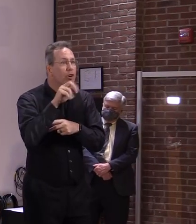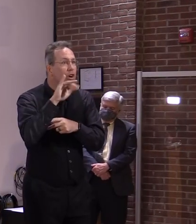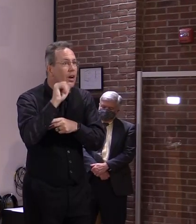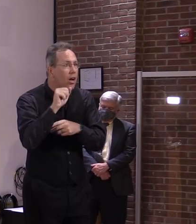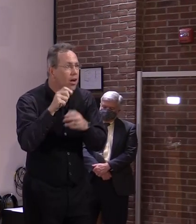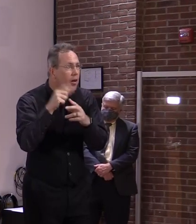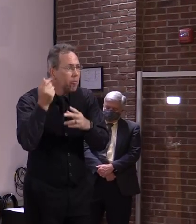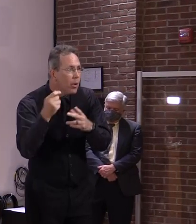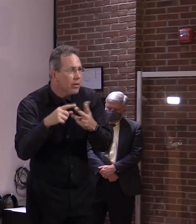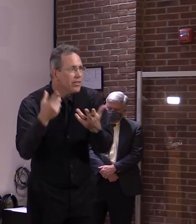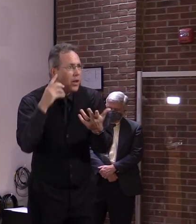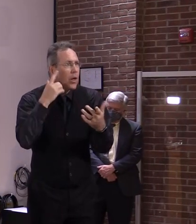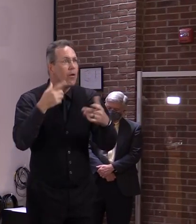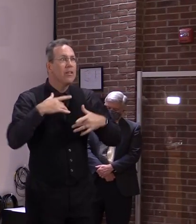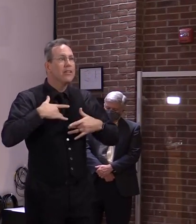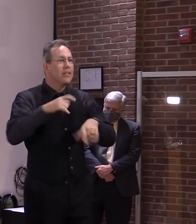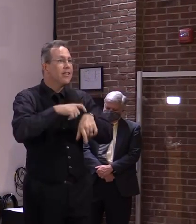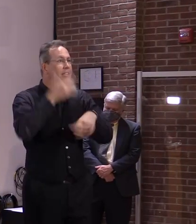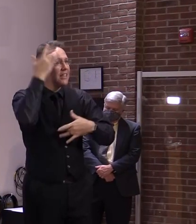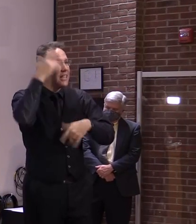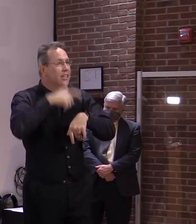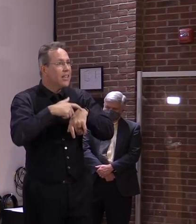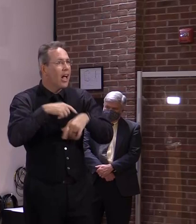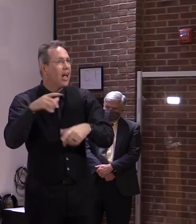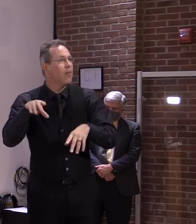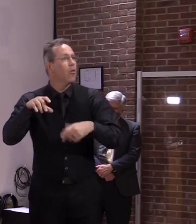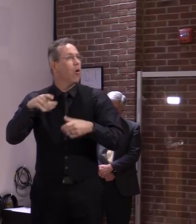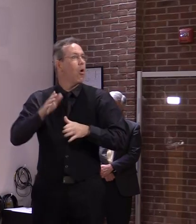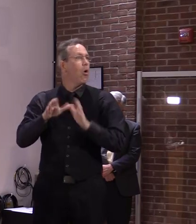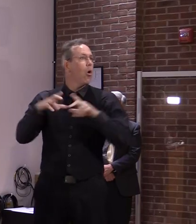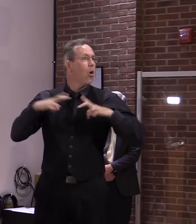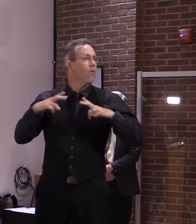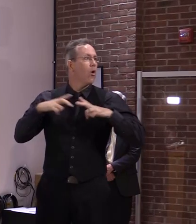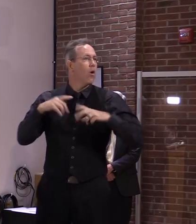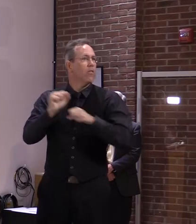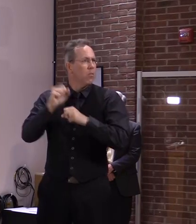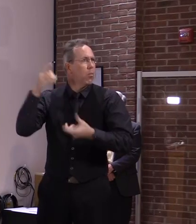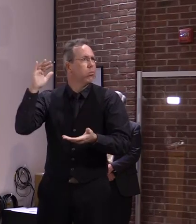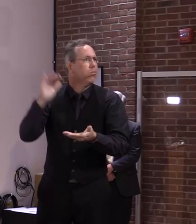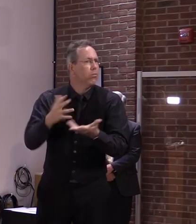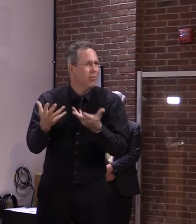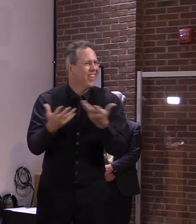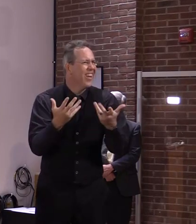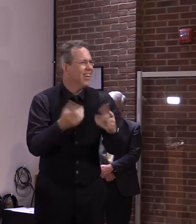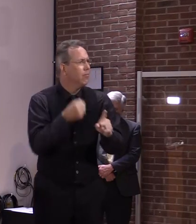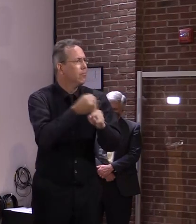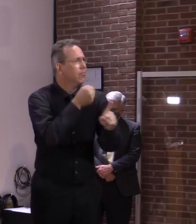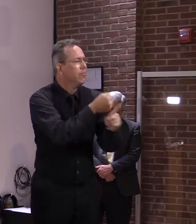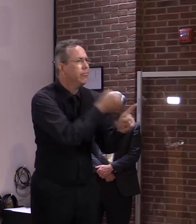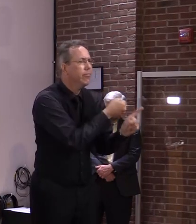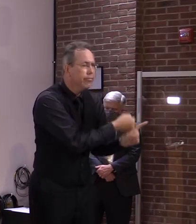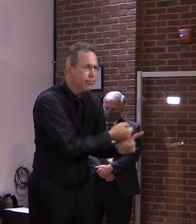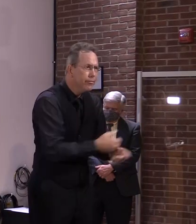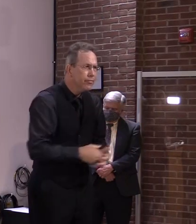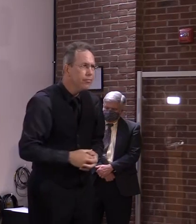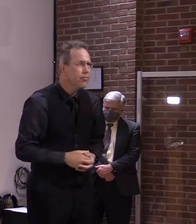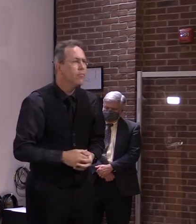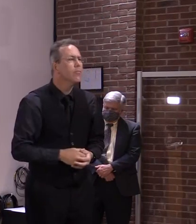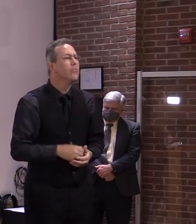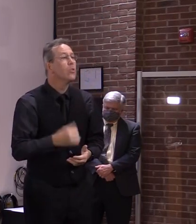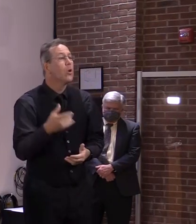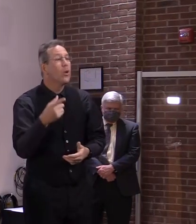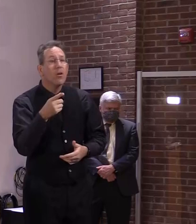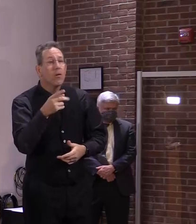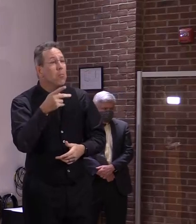because of vaccination can have a favorable impact there. So from a public health standpoint, and from a business